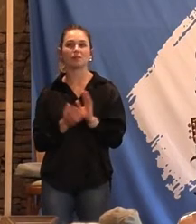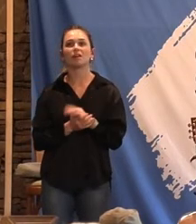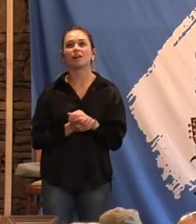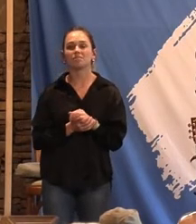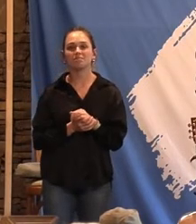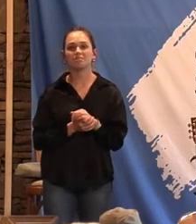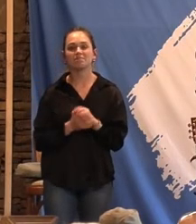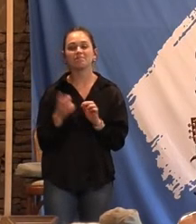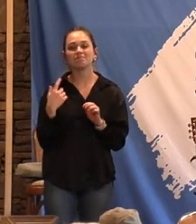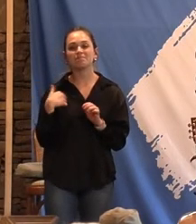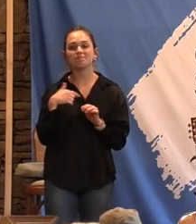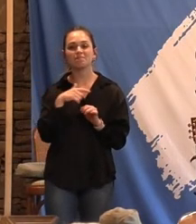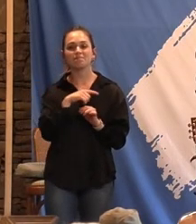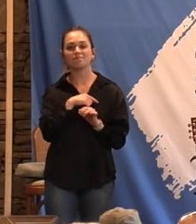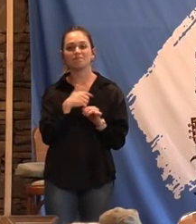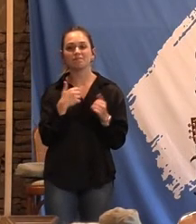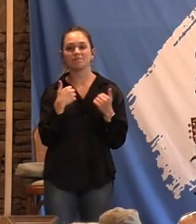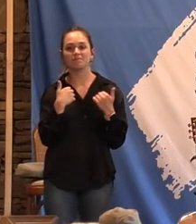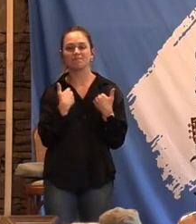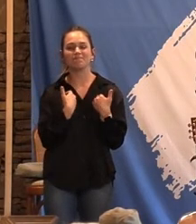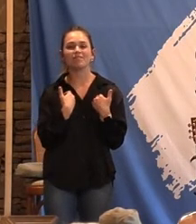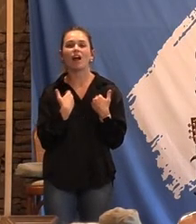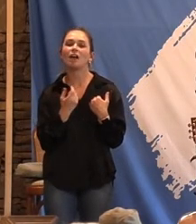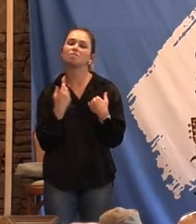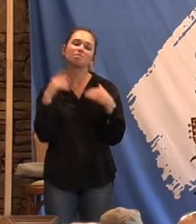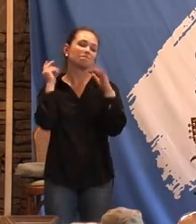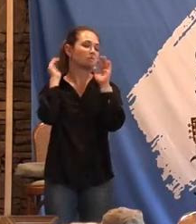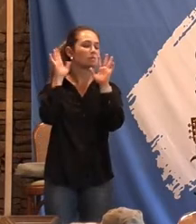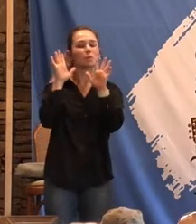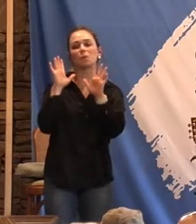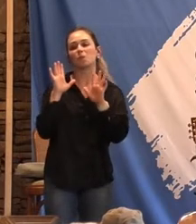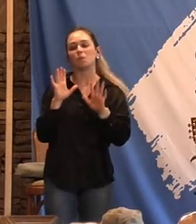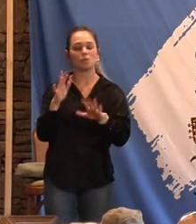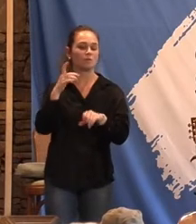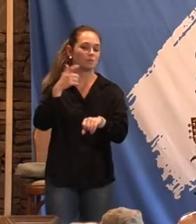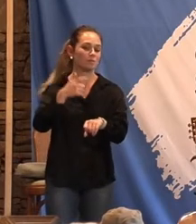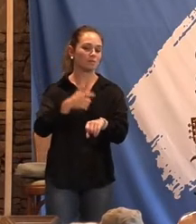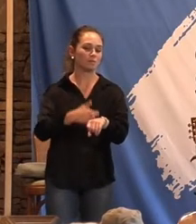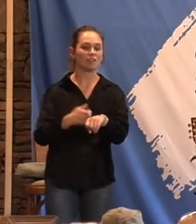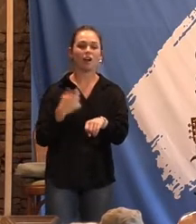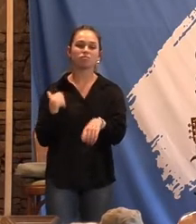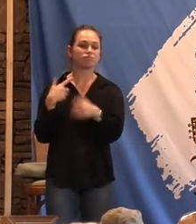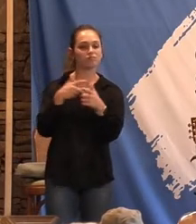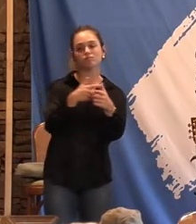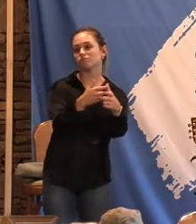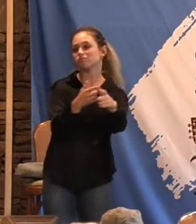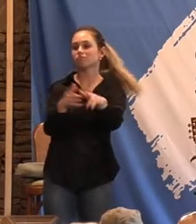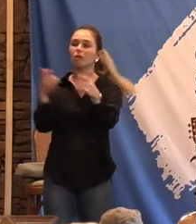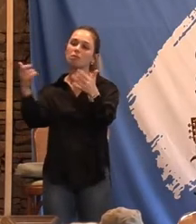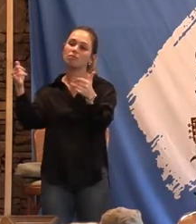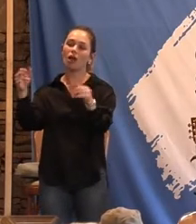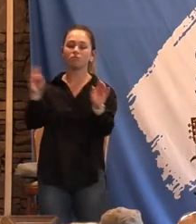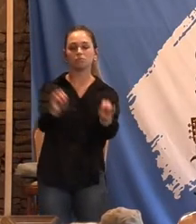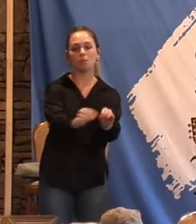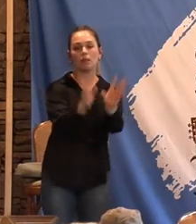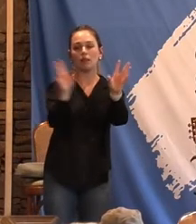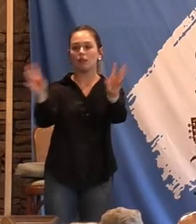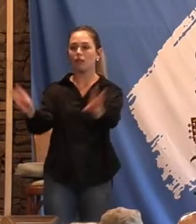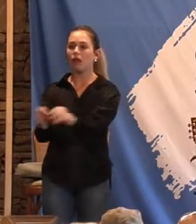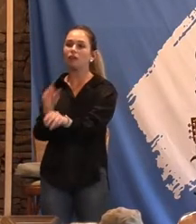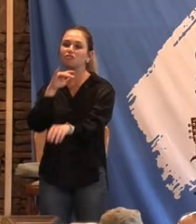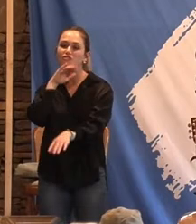oh, we had a glorious time running about and splashing in the mud